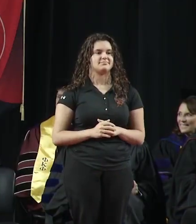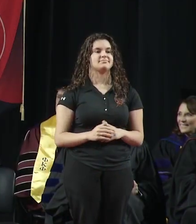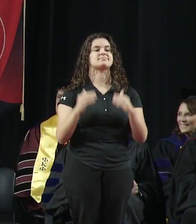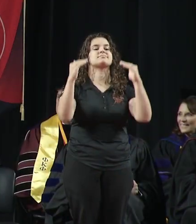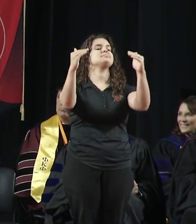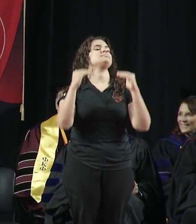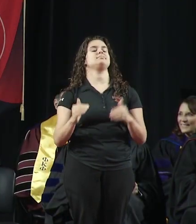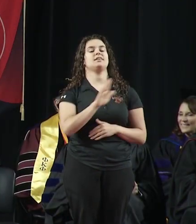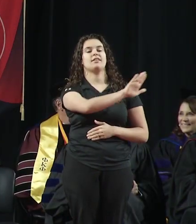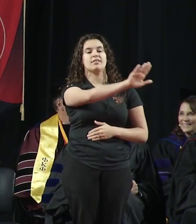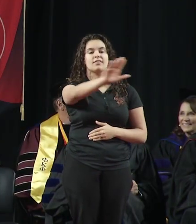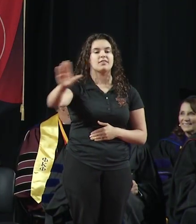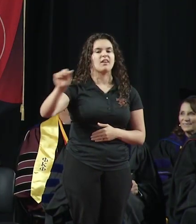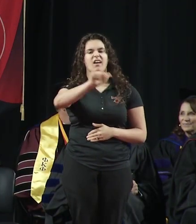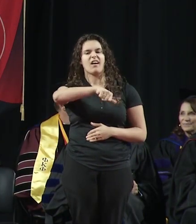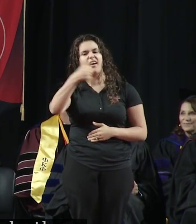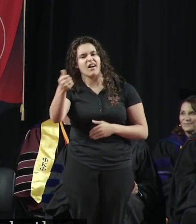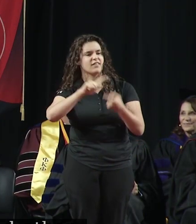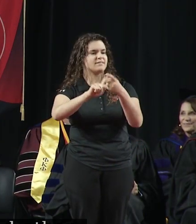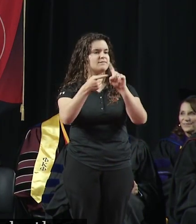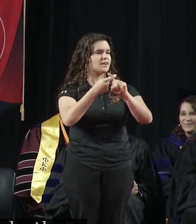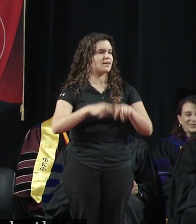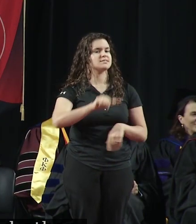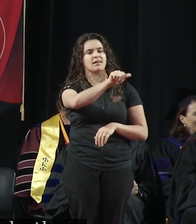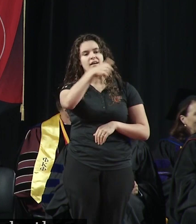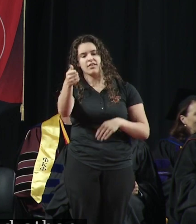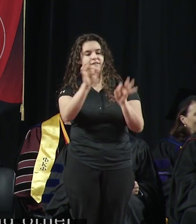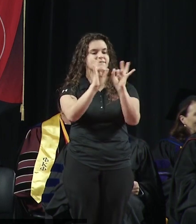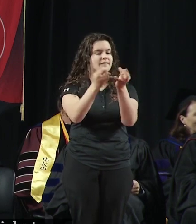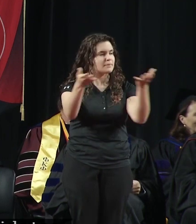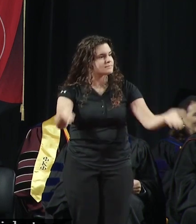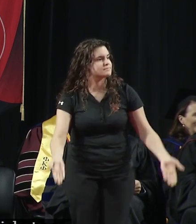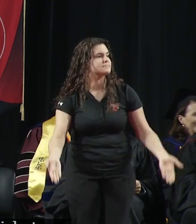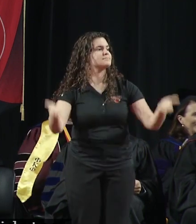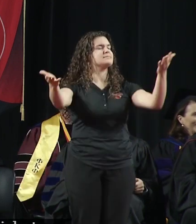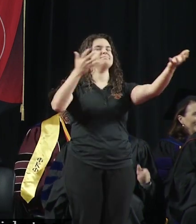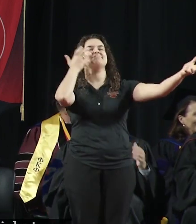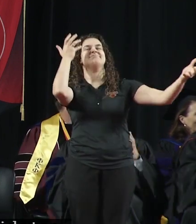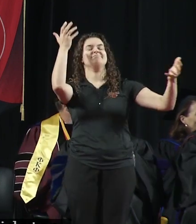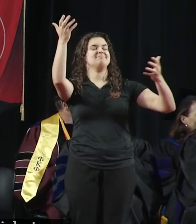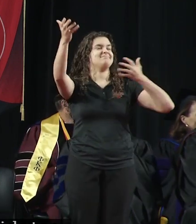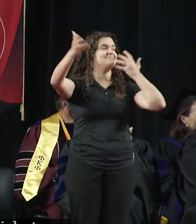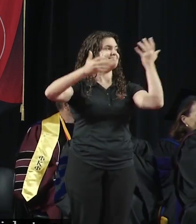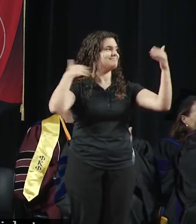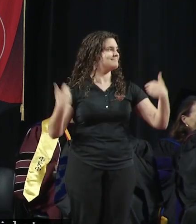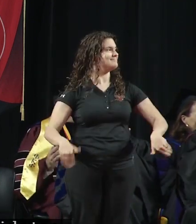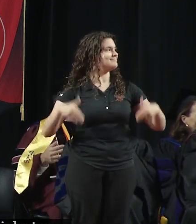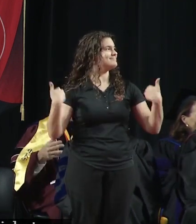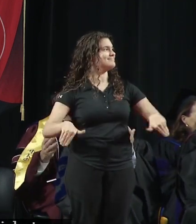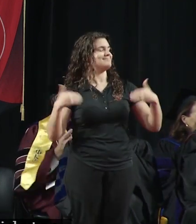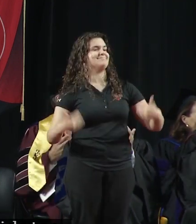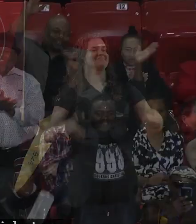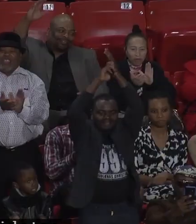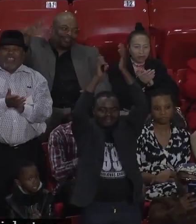Would the friends and other relatives of our candidates please stand and be recognized?